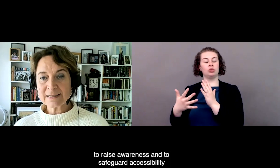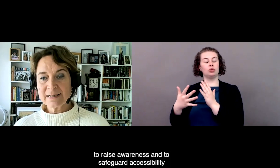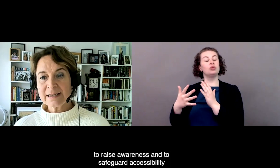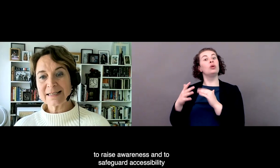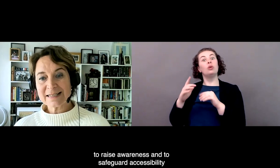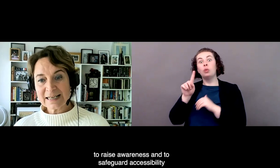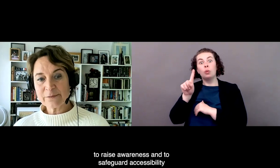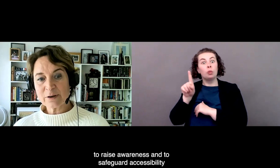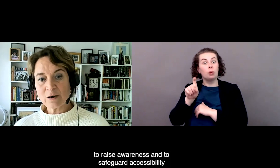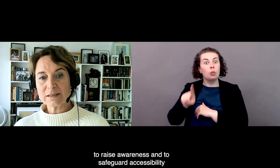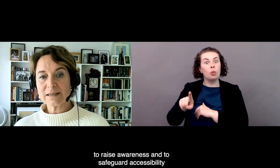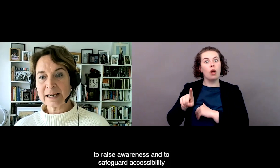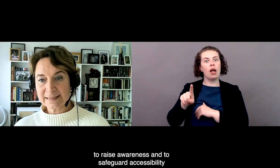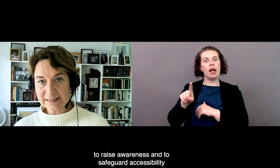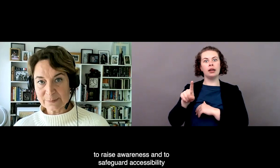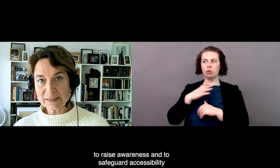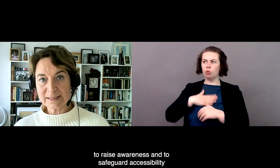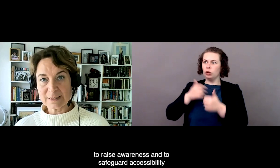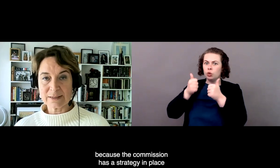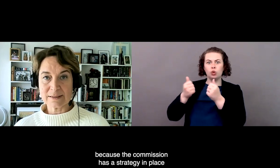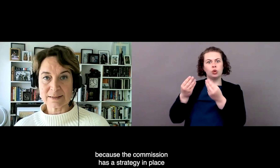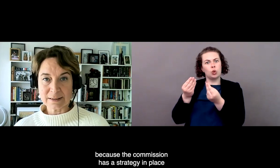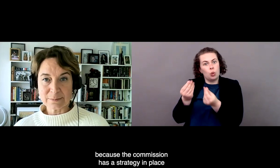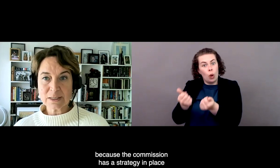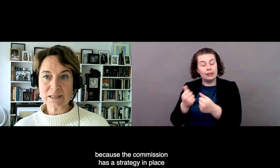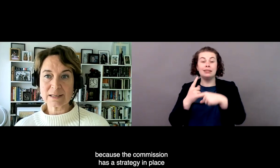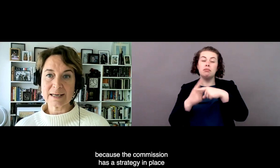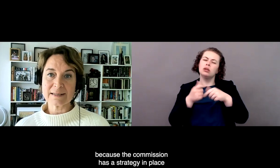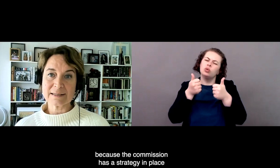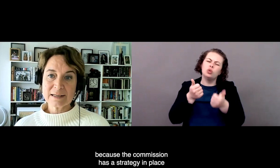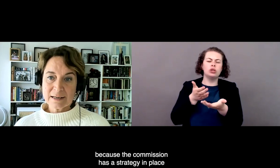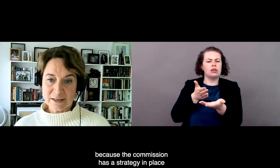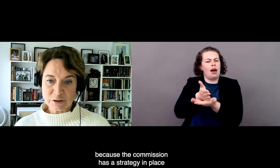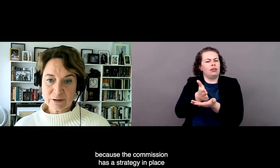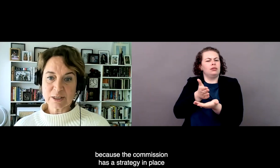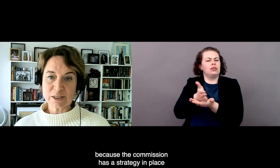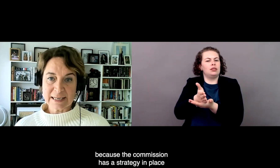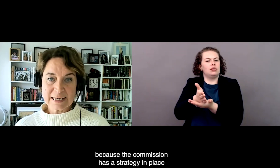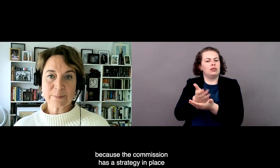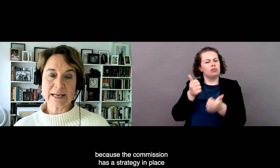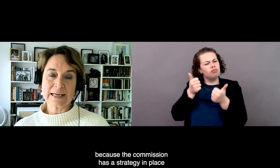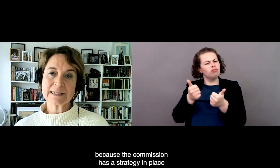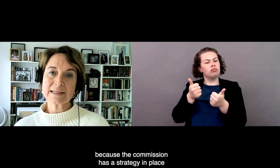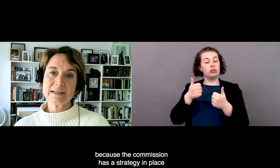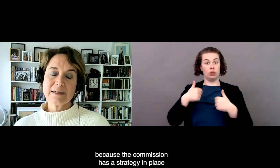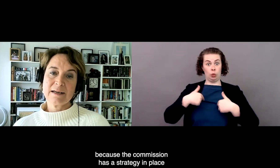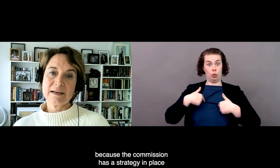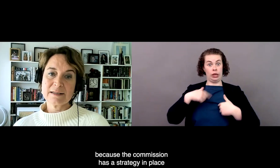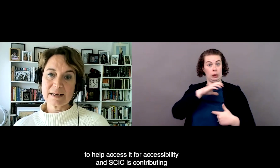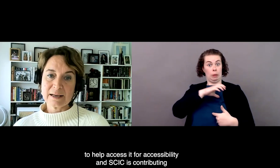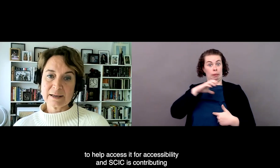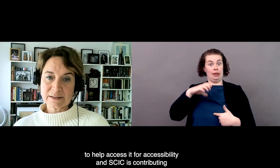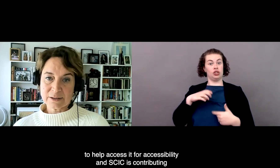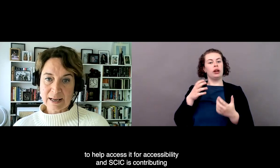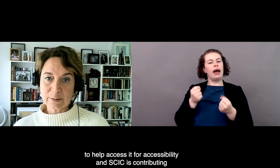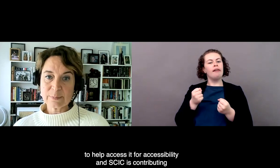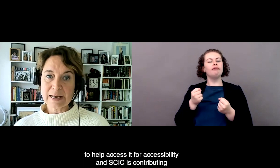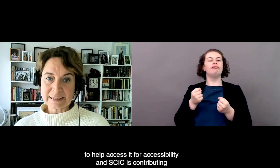and to safeguard accessibility, because the Commission has a strategy in place to help